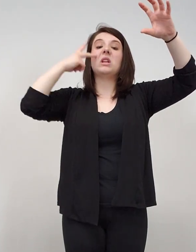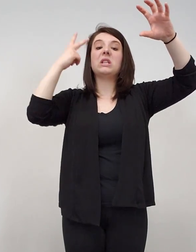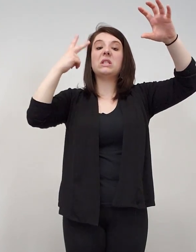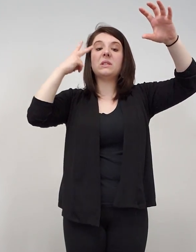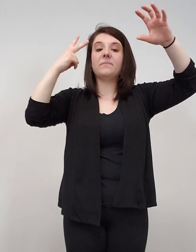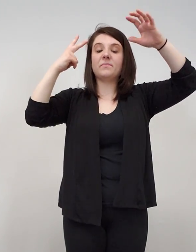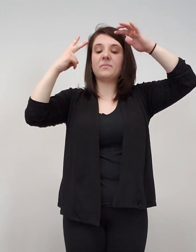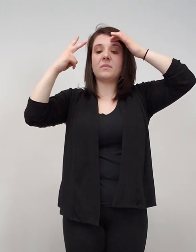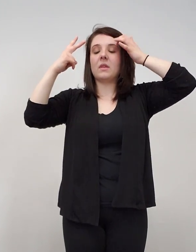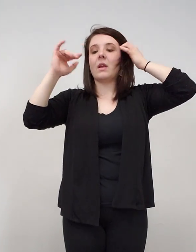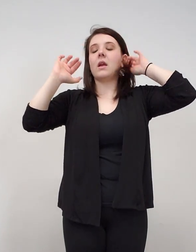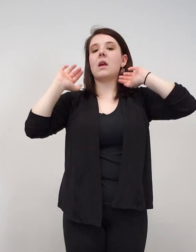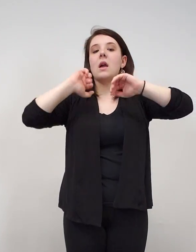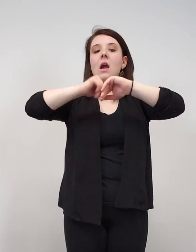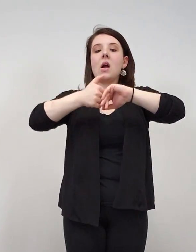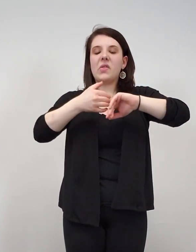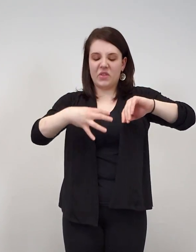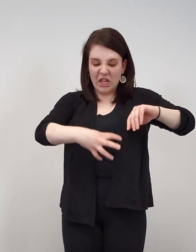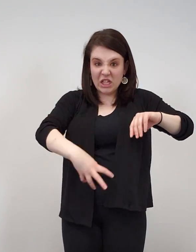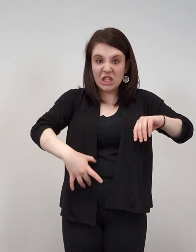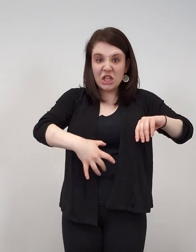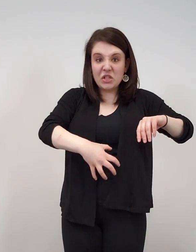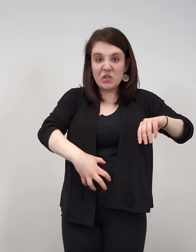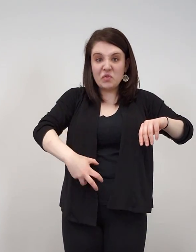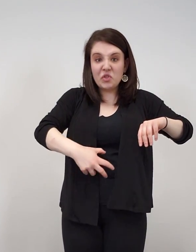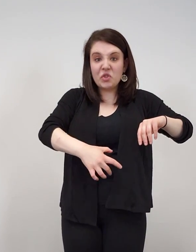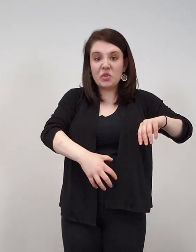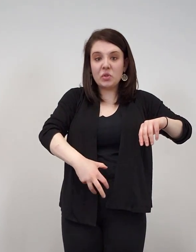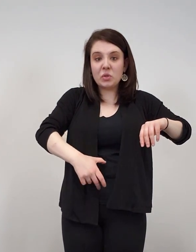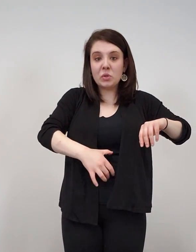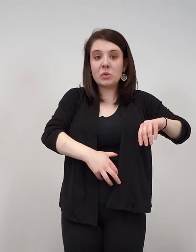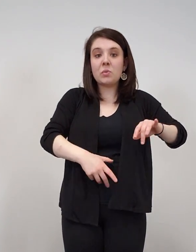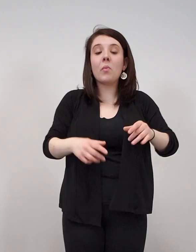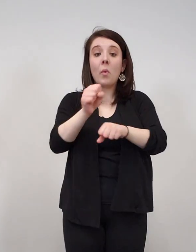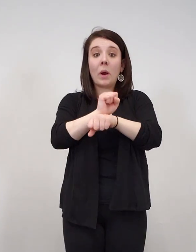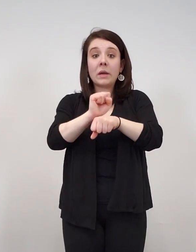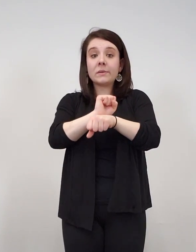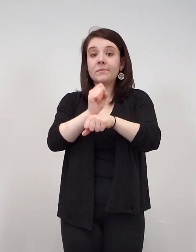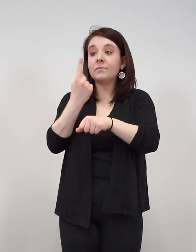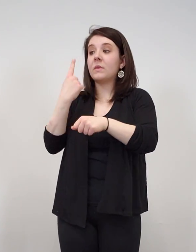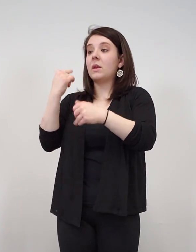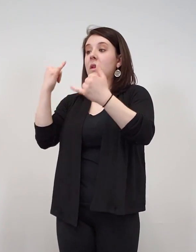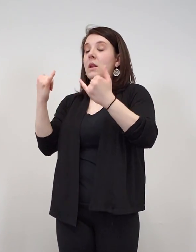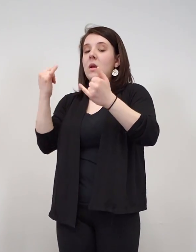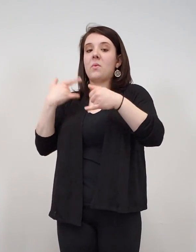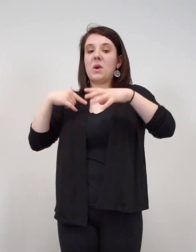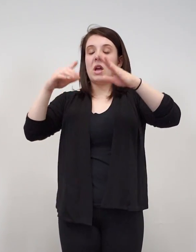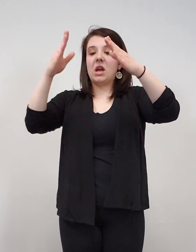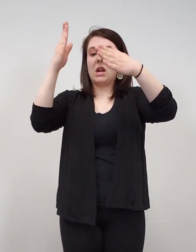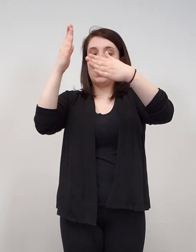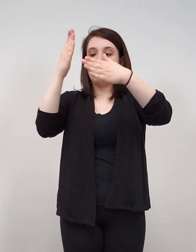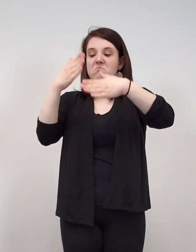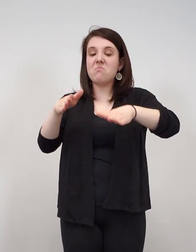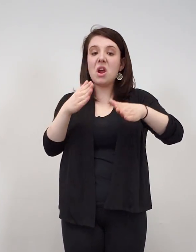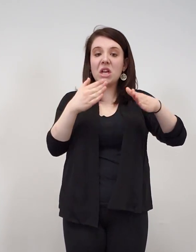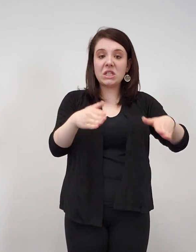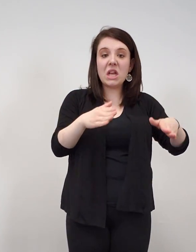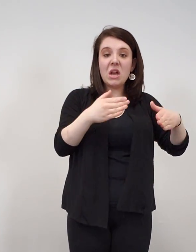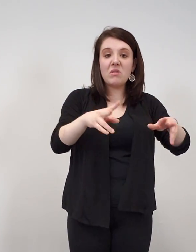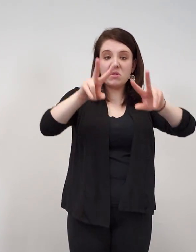unique features found in that part of the tube, and some of the anatomical features, and then some of the functions in each part. Hello